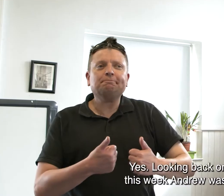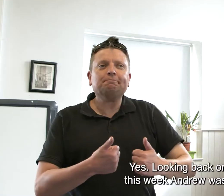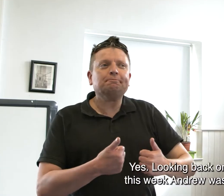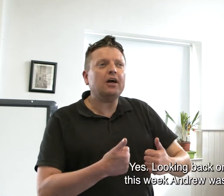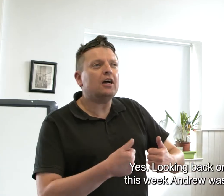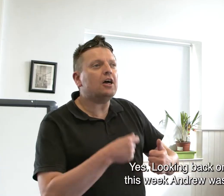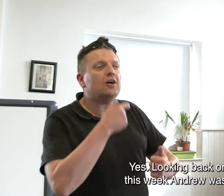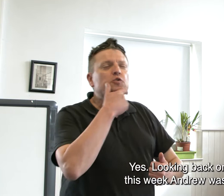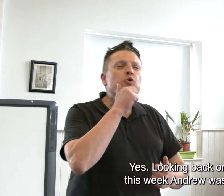Yes.